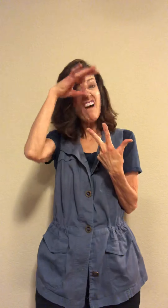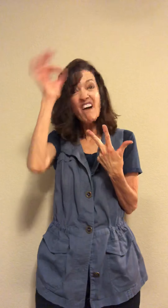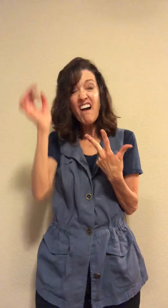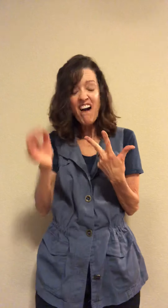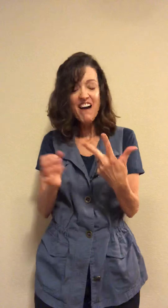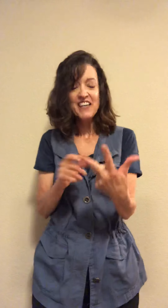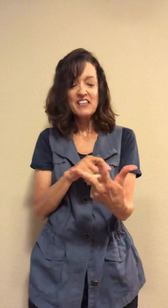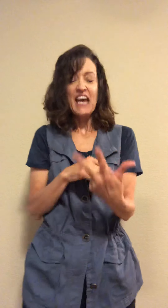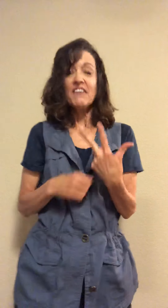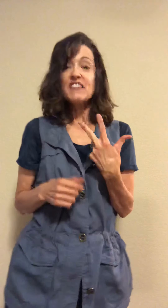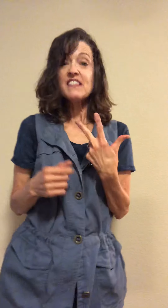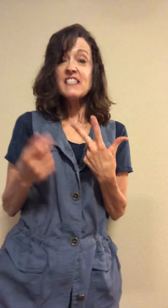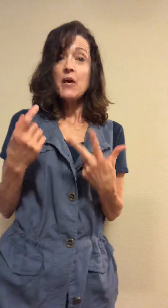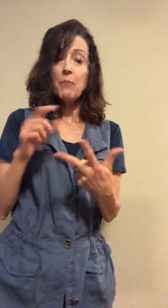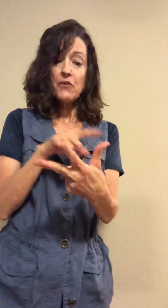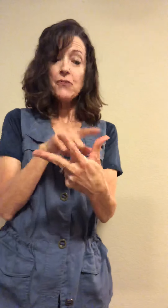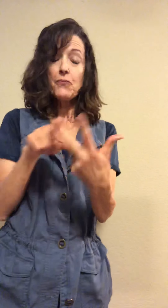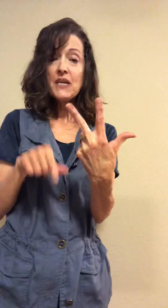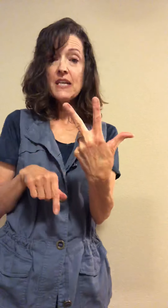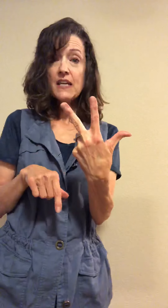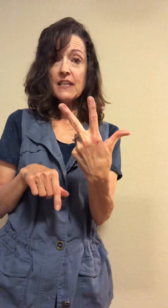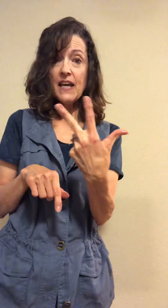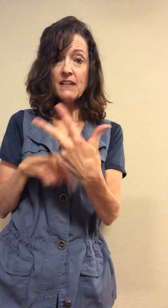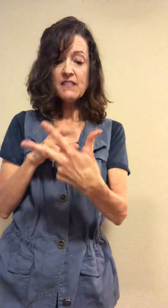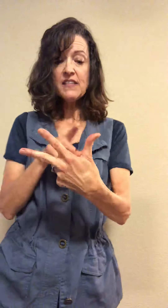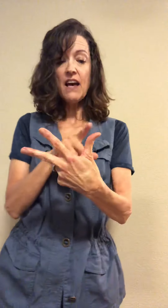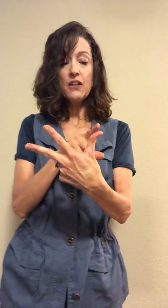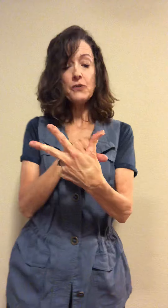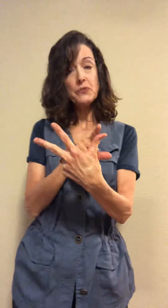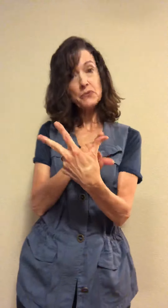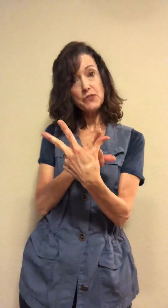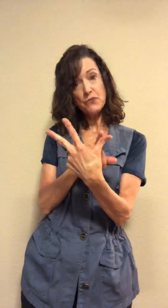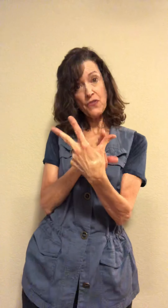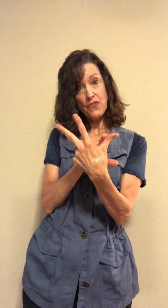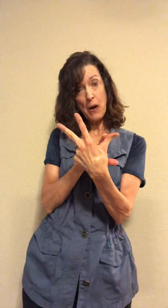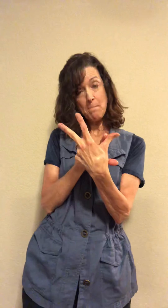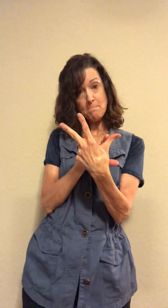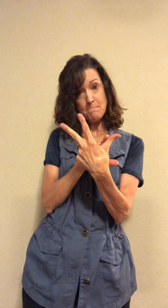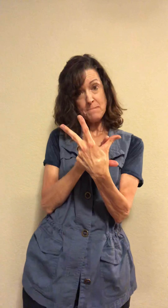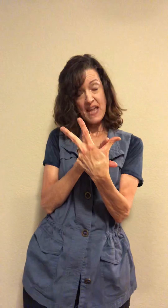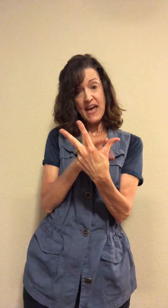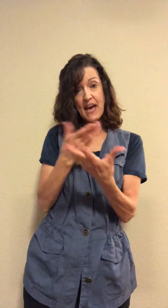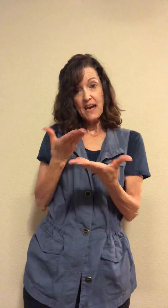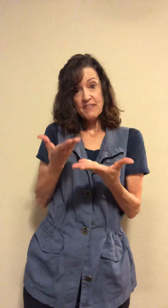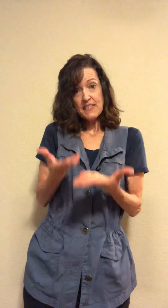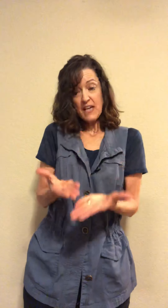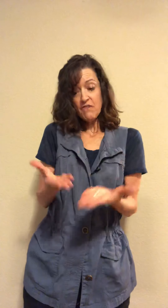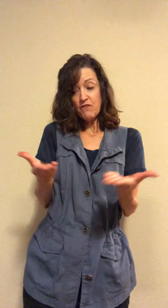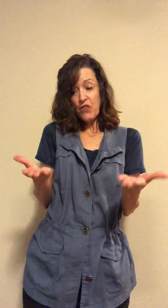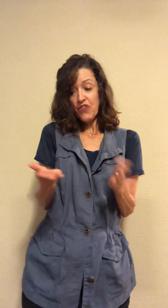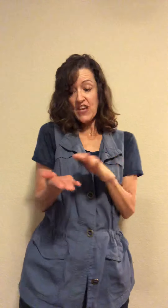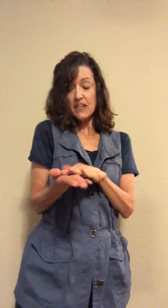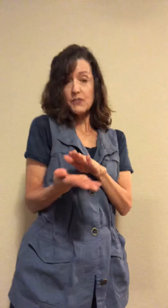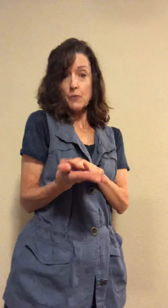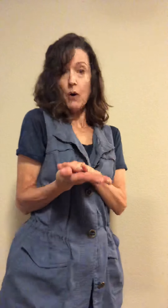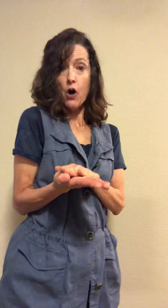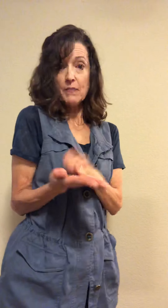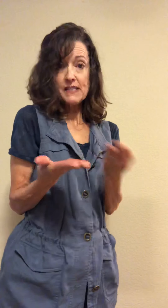are. And this number 3 in ASL, you use your thumb. And the sign for things, your palm is